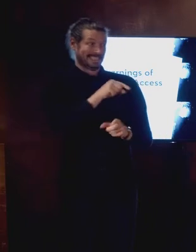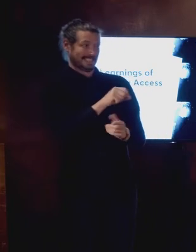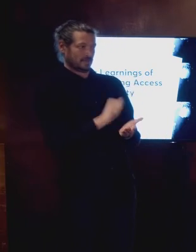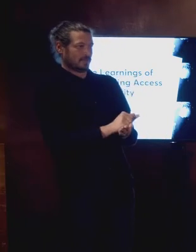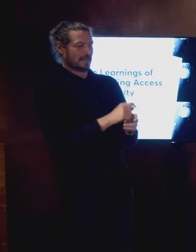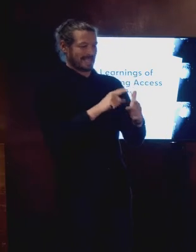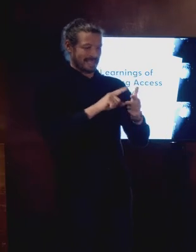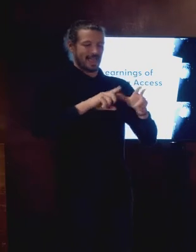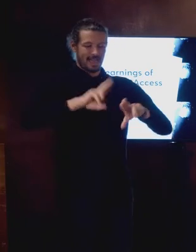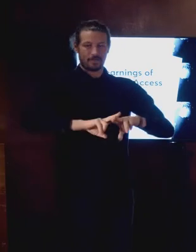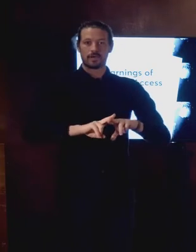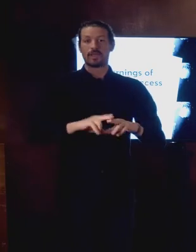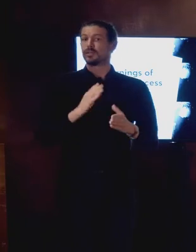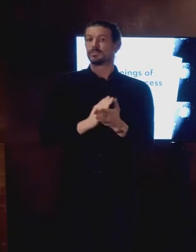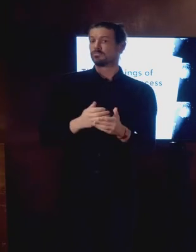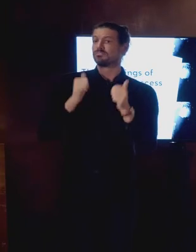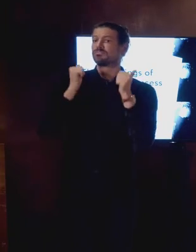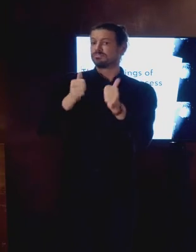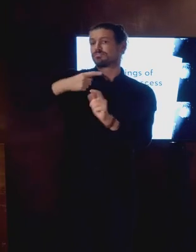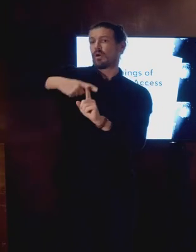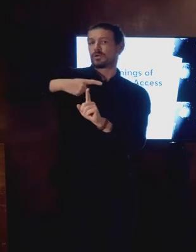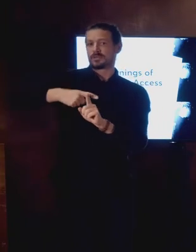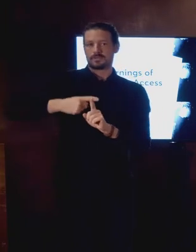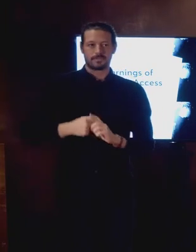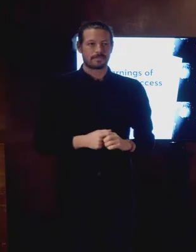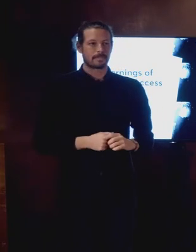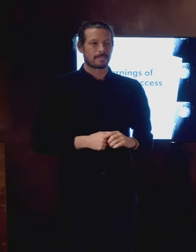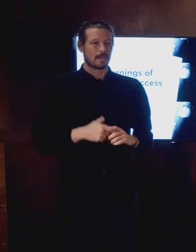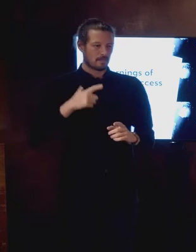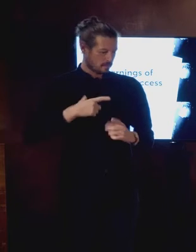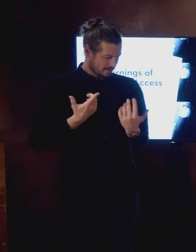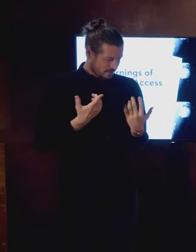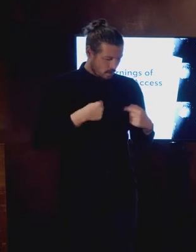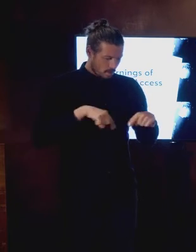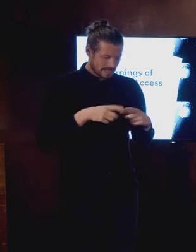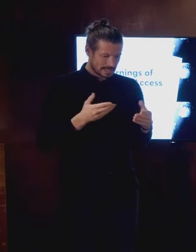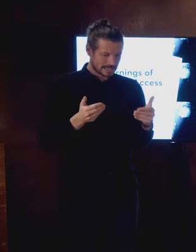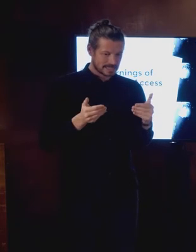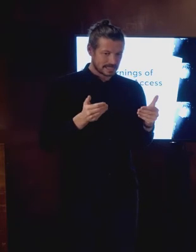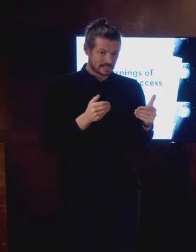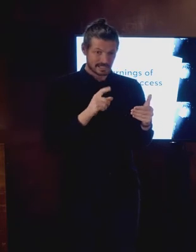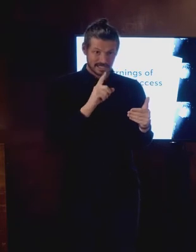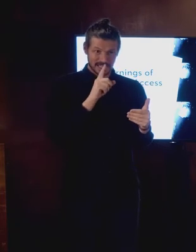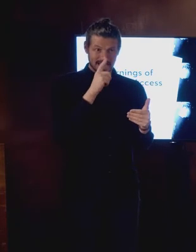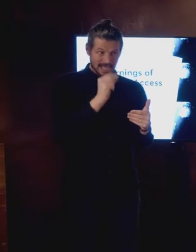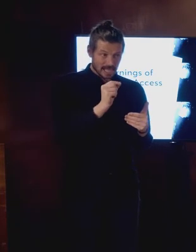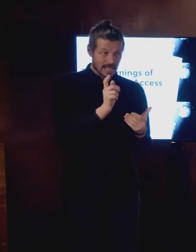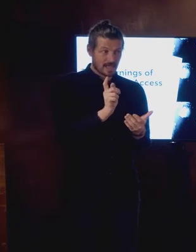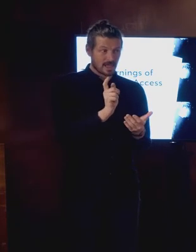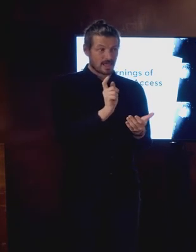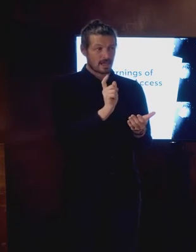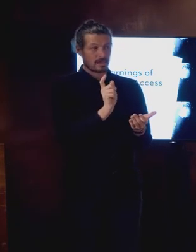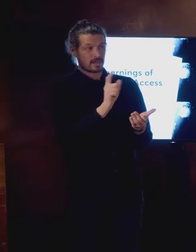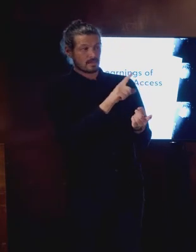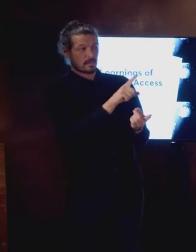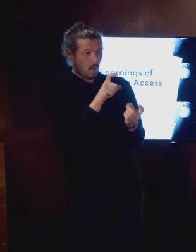great initiative because it meant, you know, in some ways I guess we were in a position where we didn't have the funds to employ someone that was